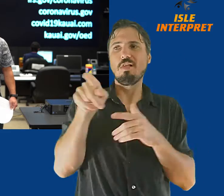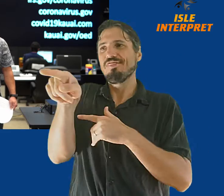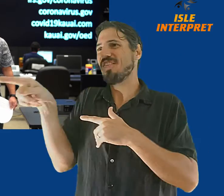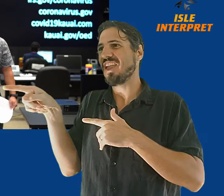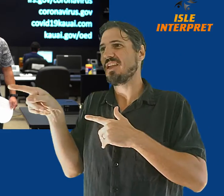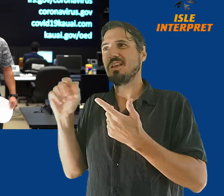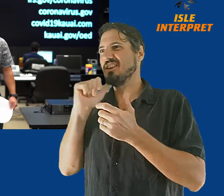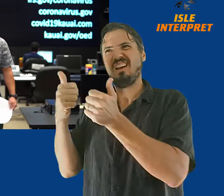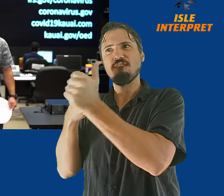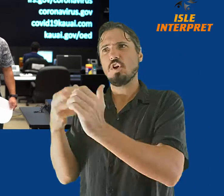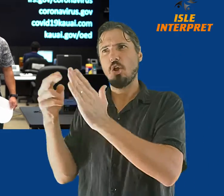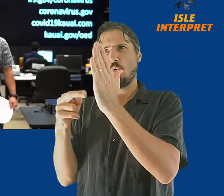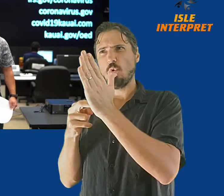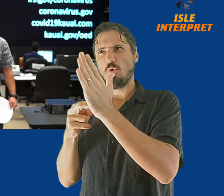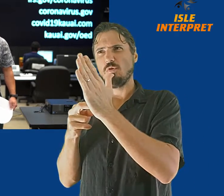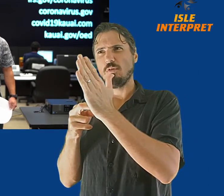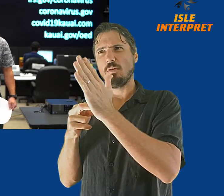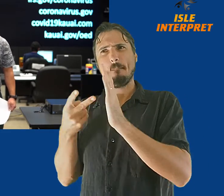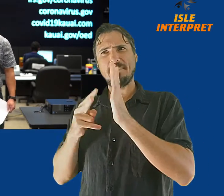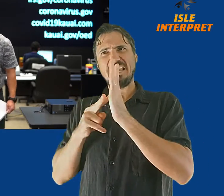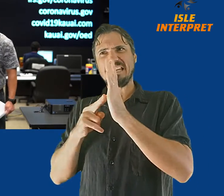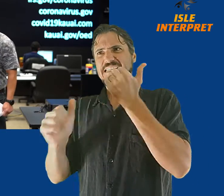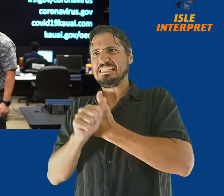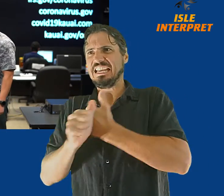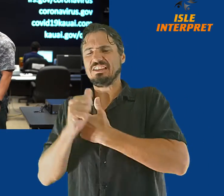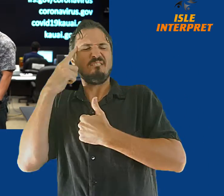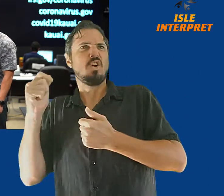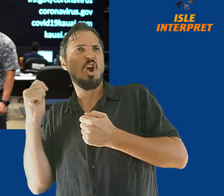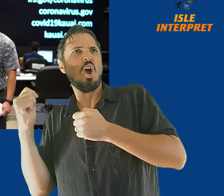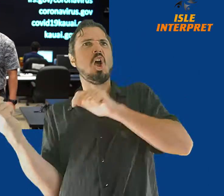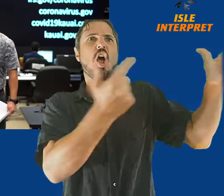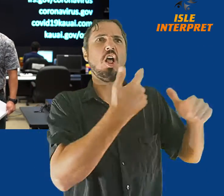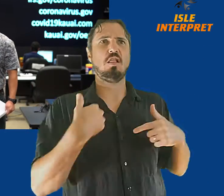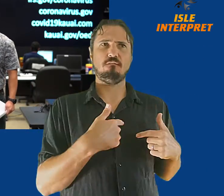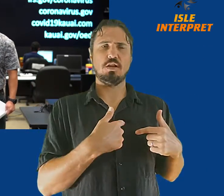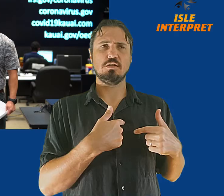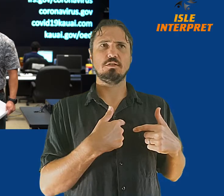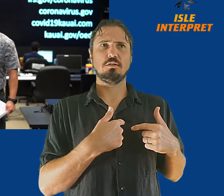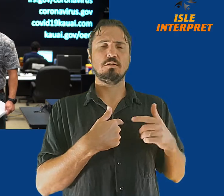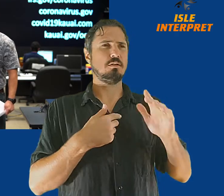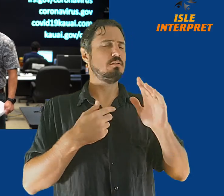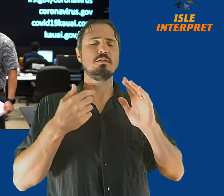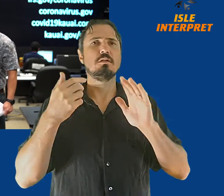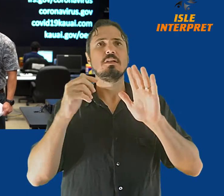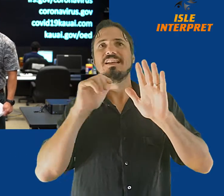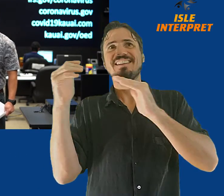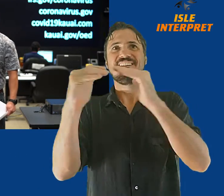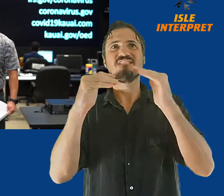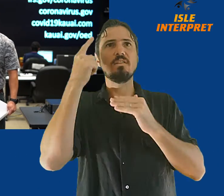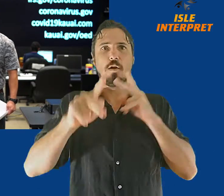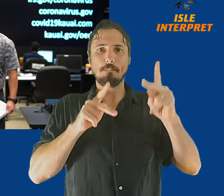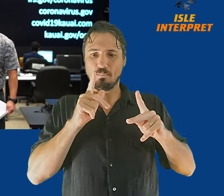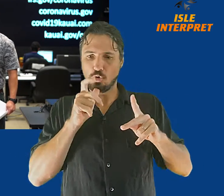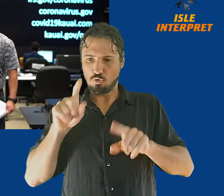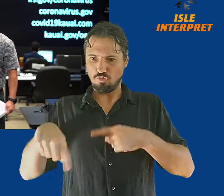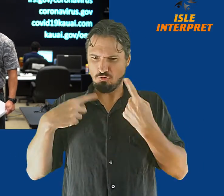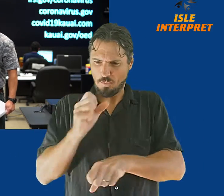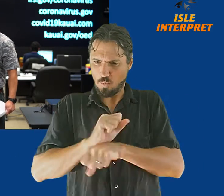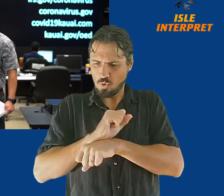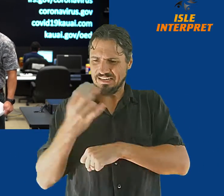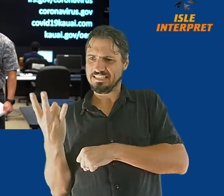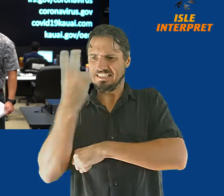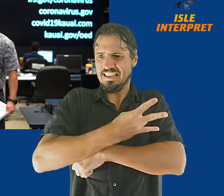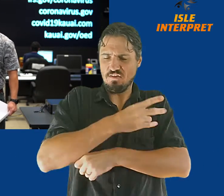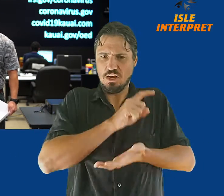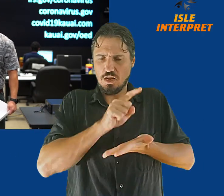selfish enough to jeopardize the efforts of our EOC operation, who've been working 7 days a week, that